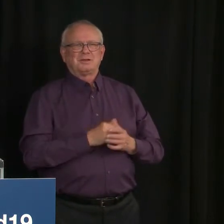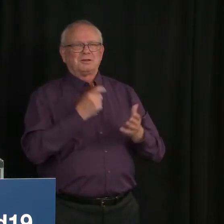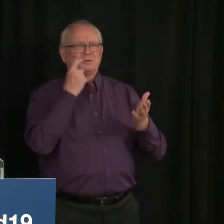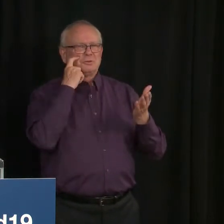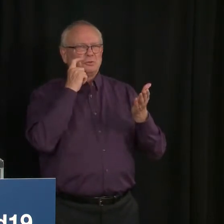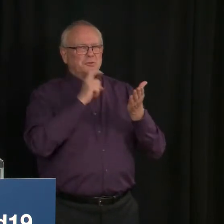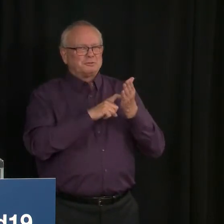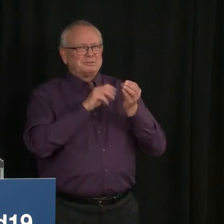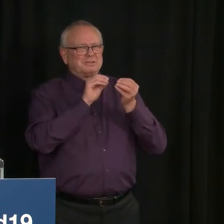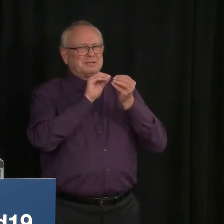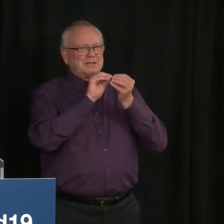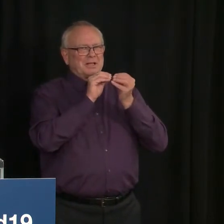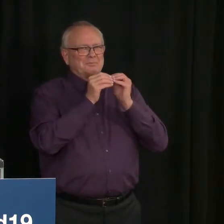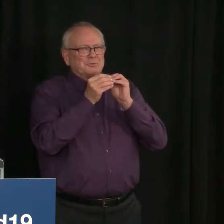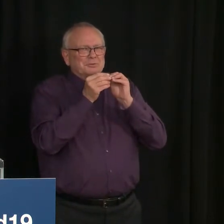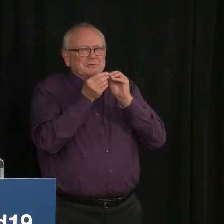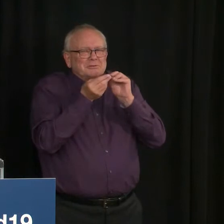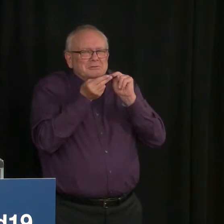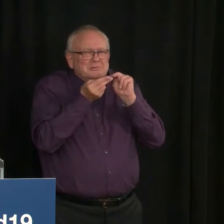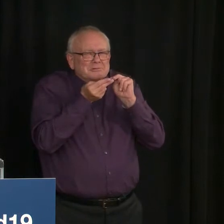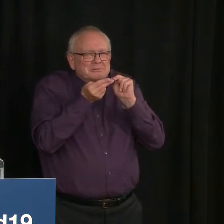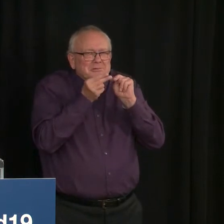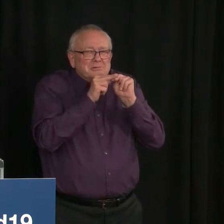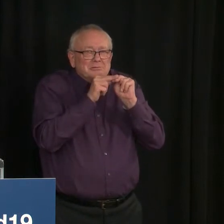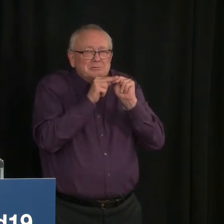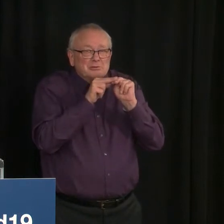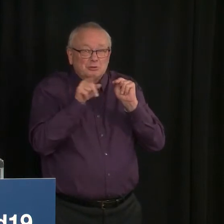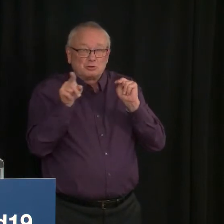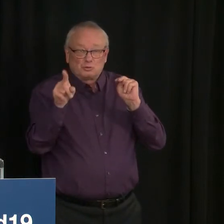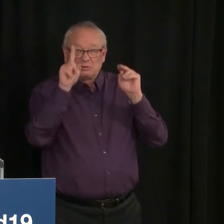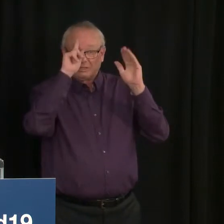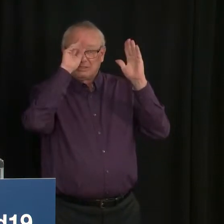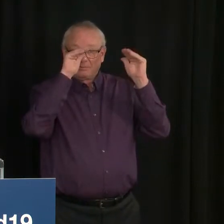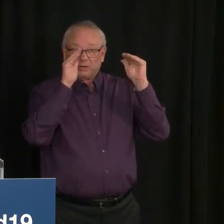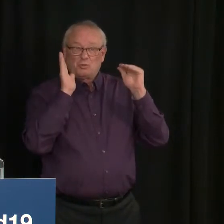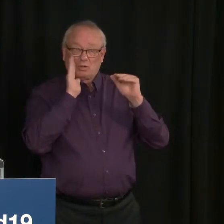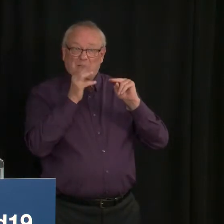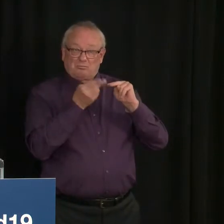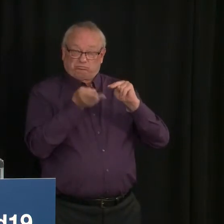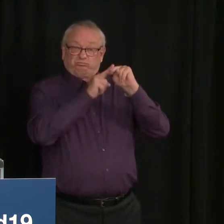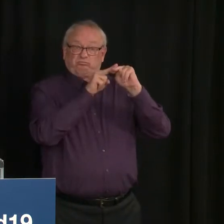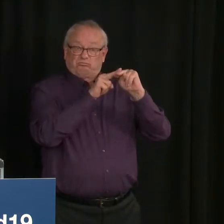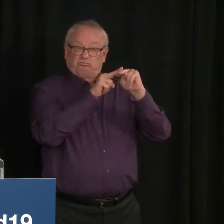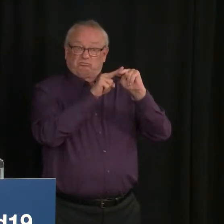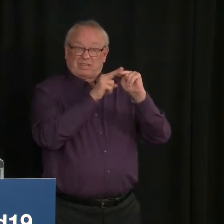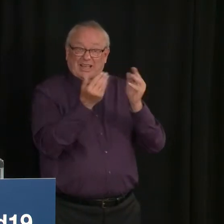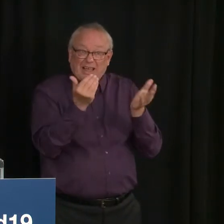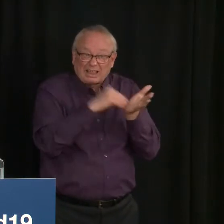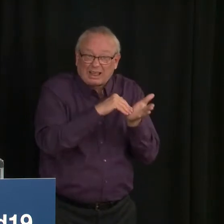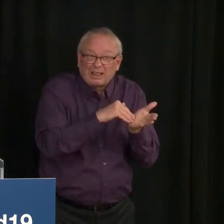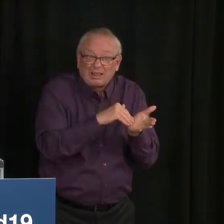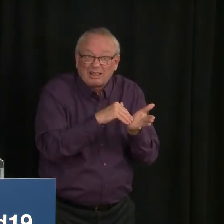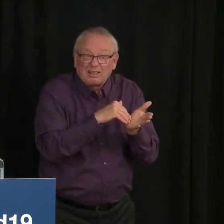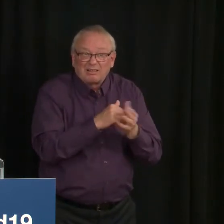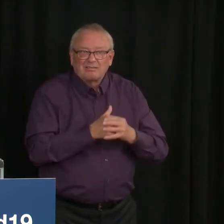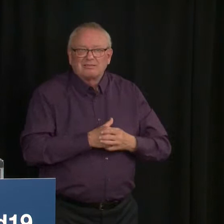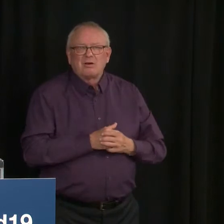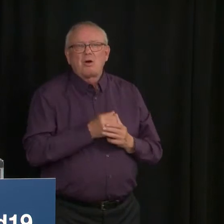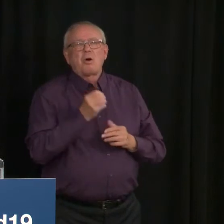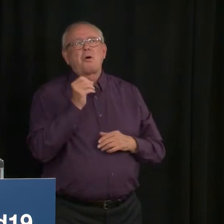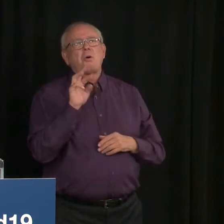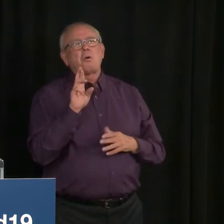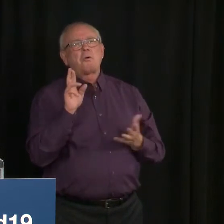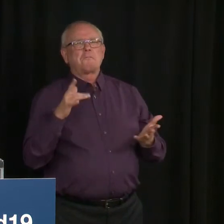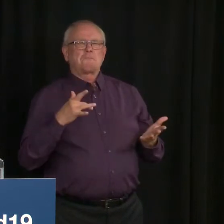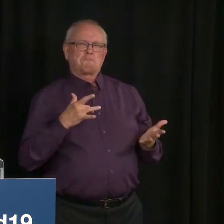is it a similar idea? Are we expecting our R value to continue increasing, but maybe that doesn't tell the whole story when it comes to